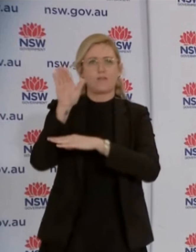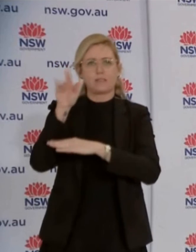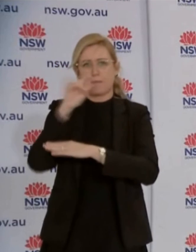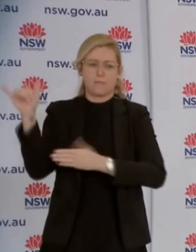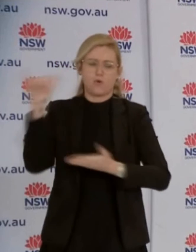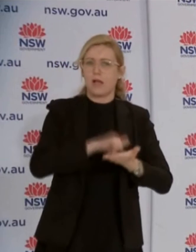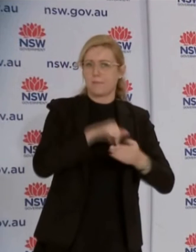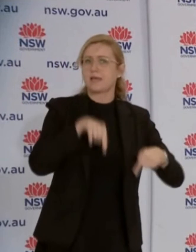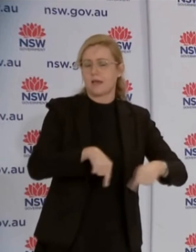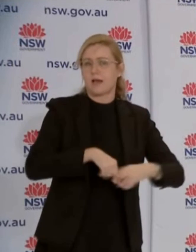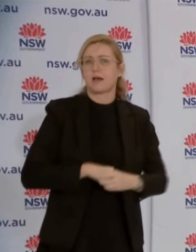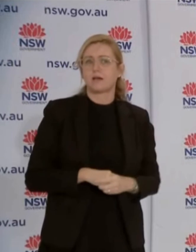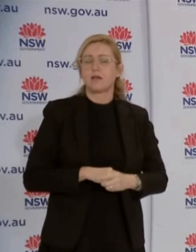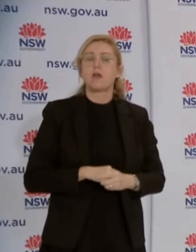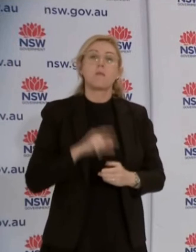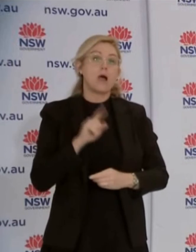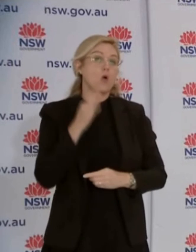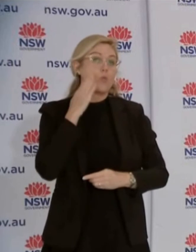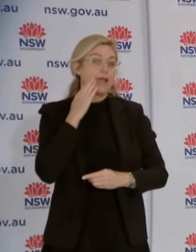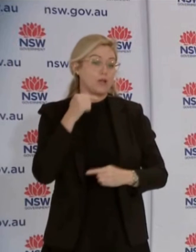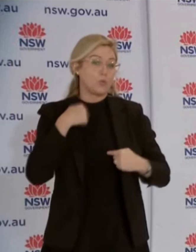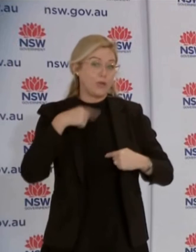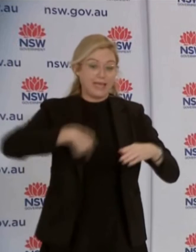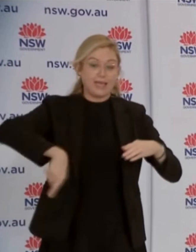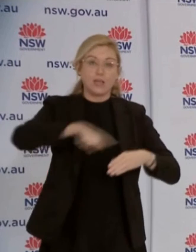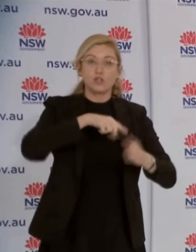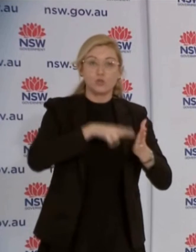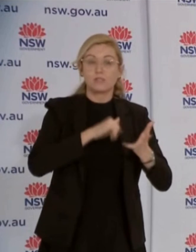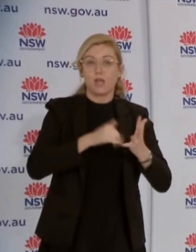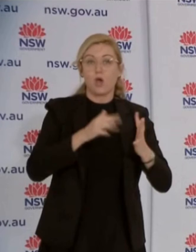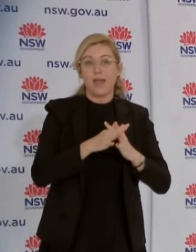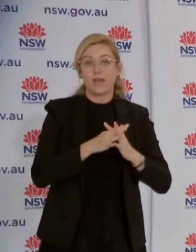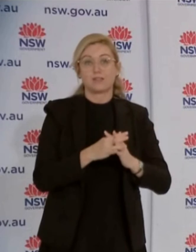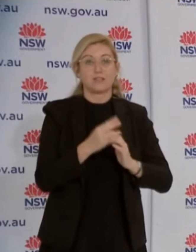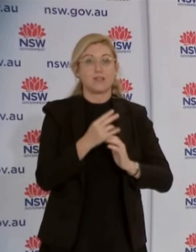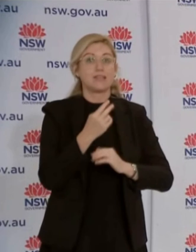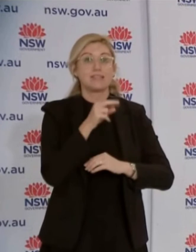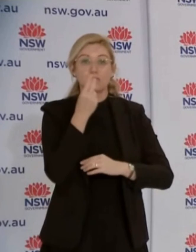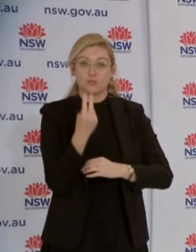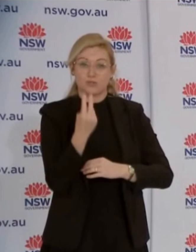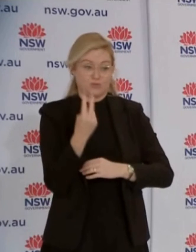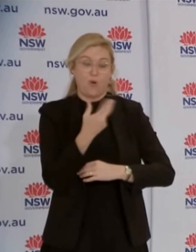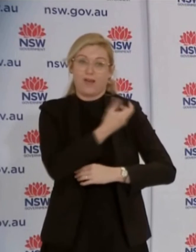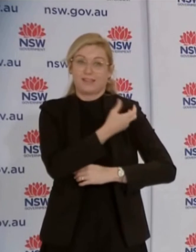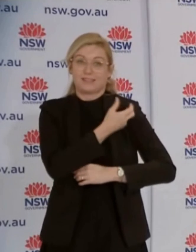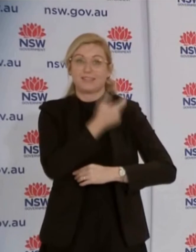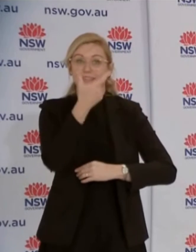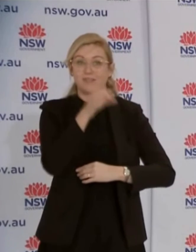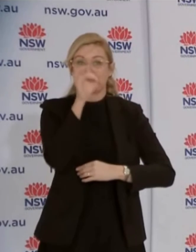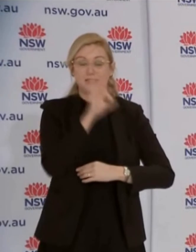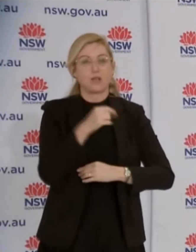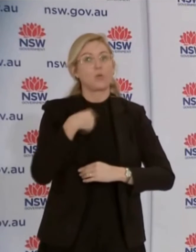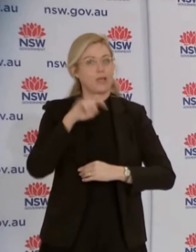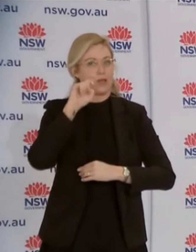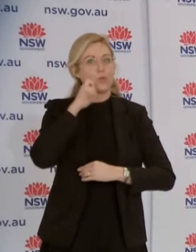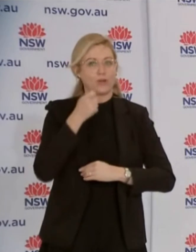I want to really make this clear. New South Wales will have a very compassionate approach to all Australians. Every state has a different way of chipping